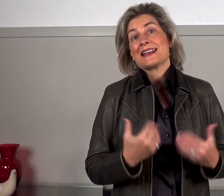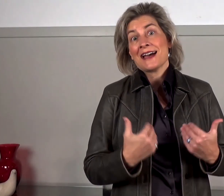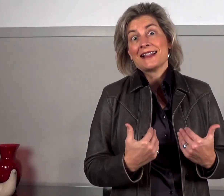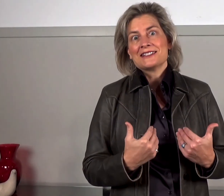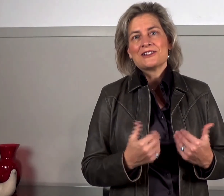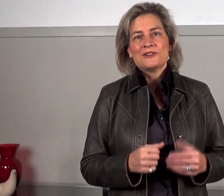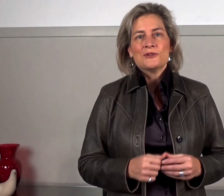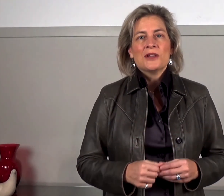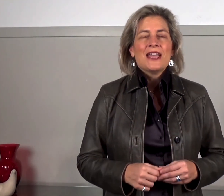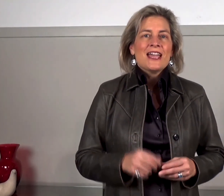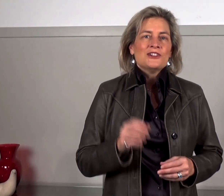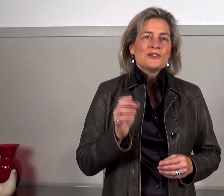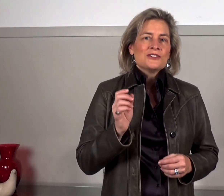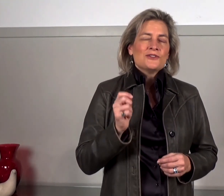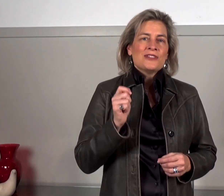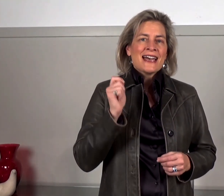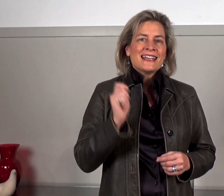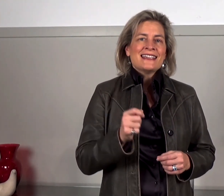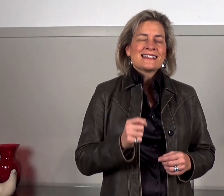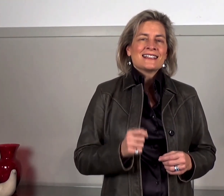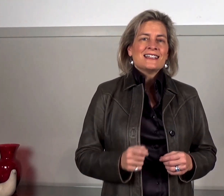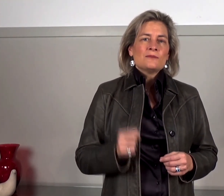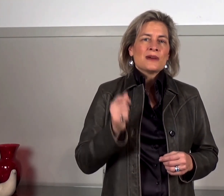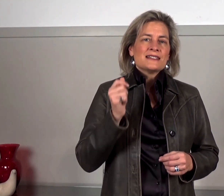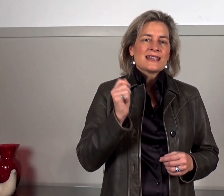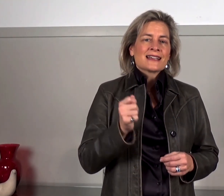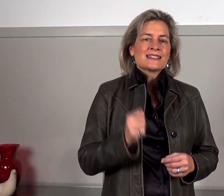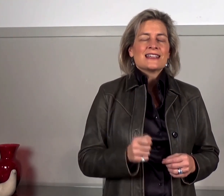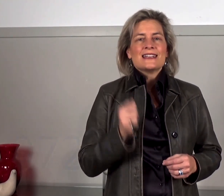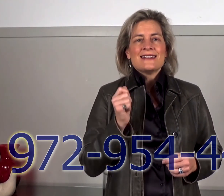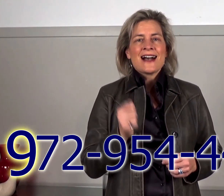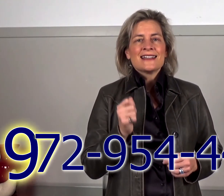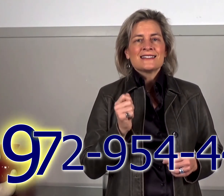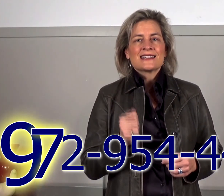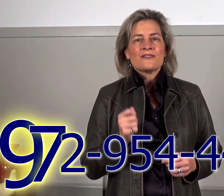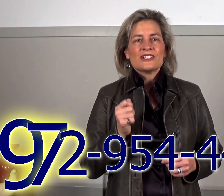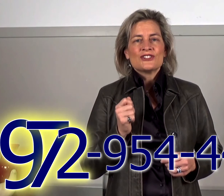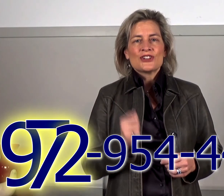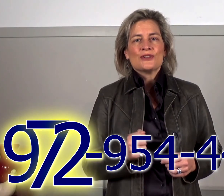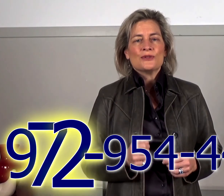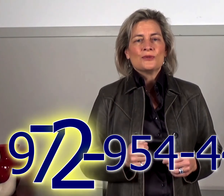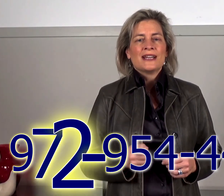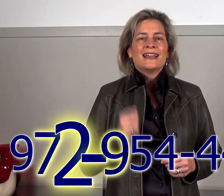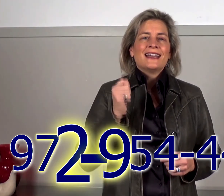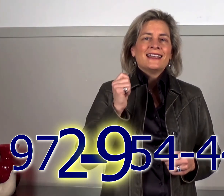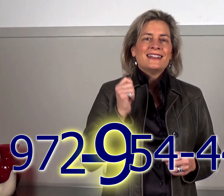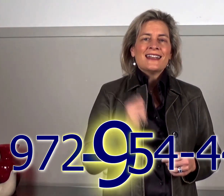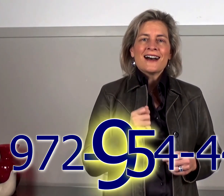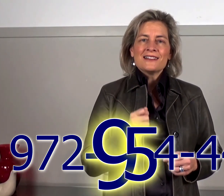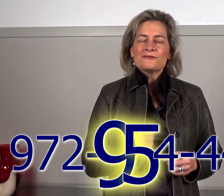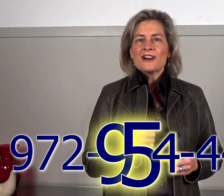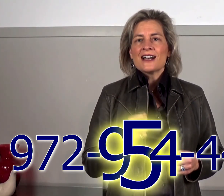text, like I like to do. And you can do that easily by texting